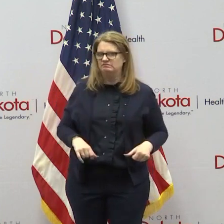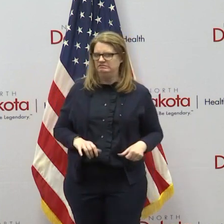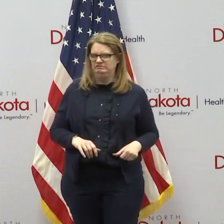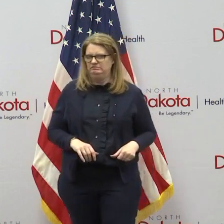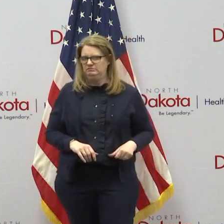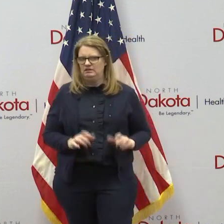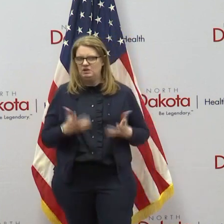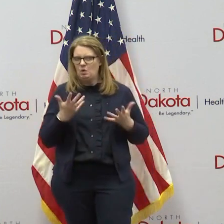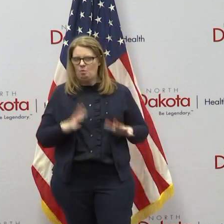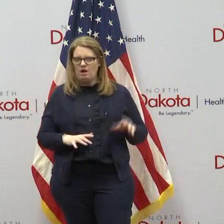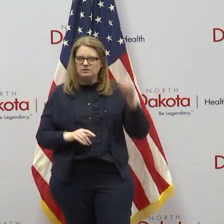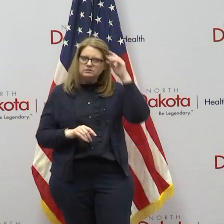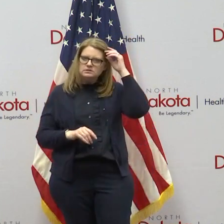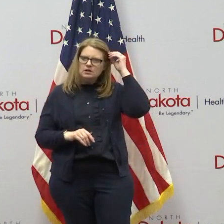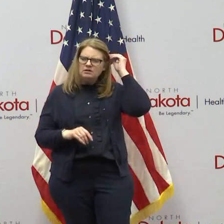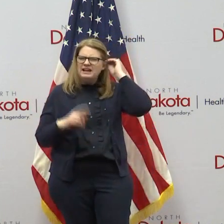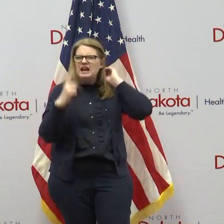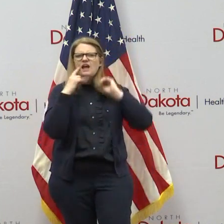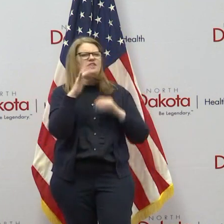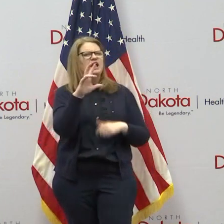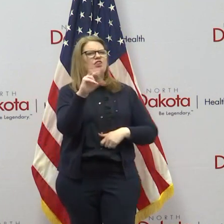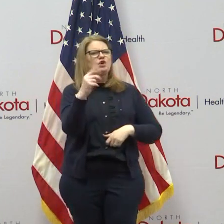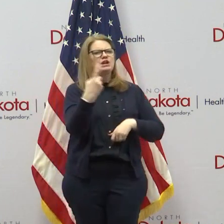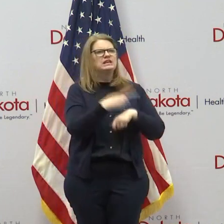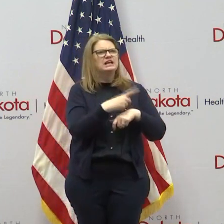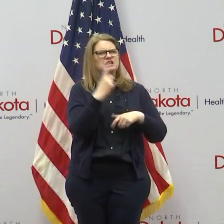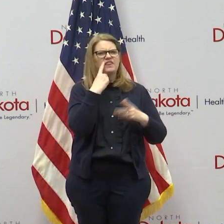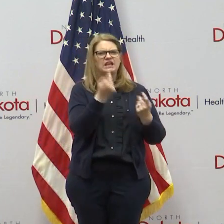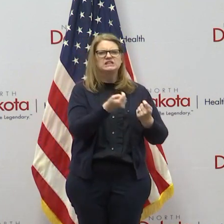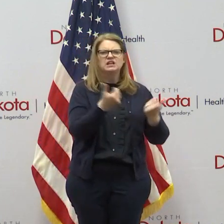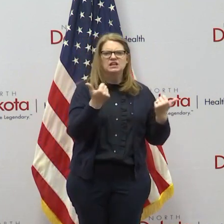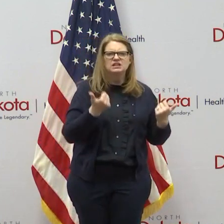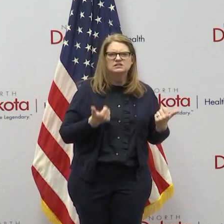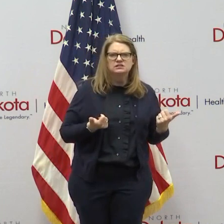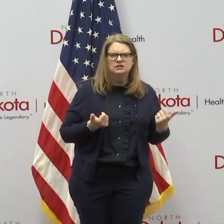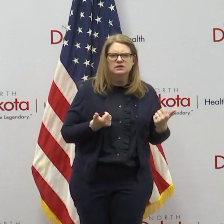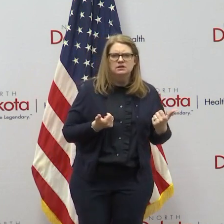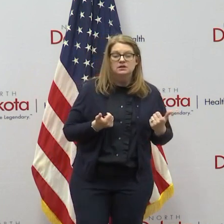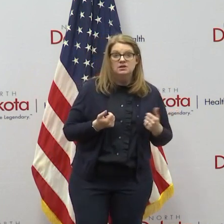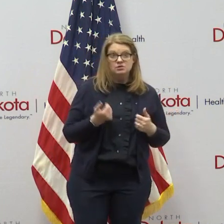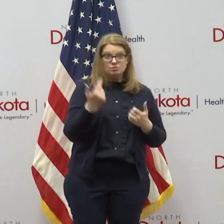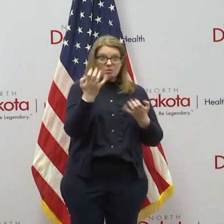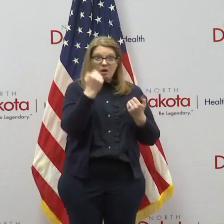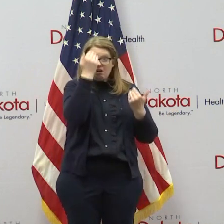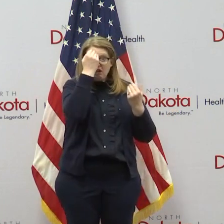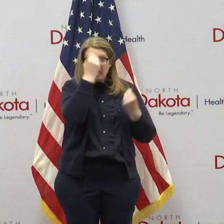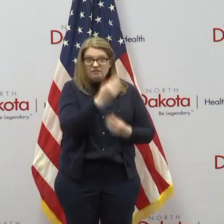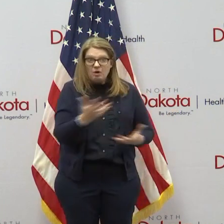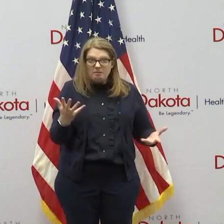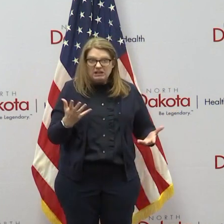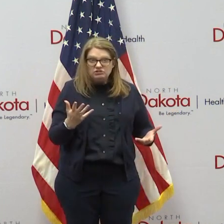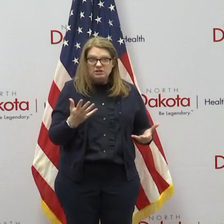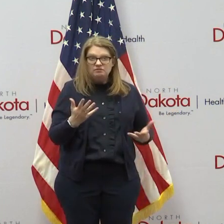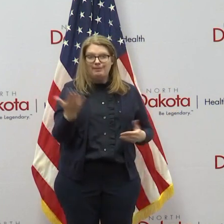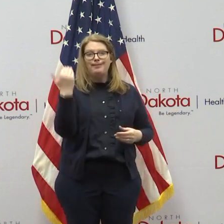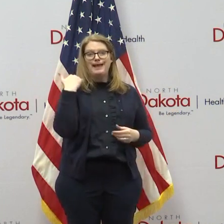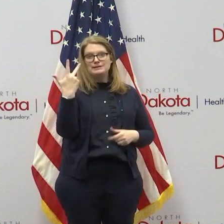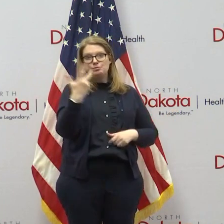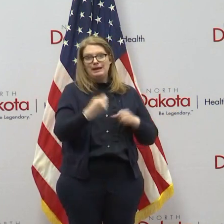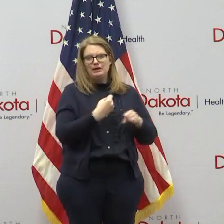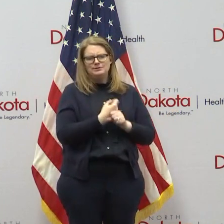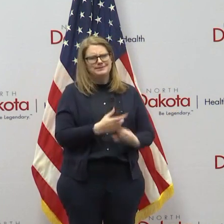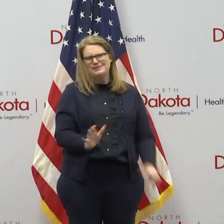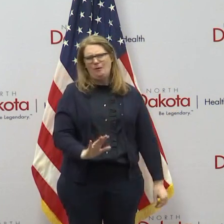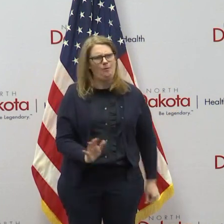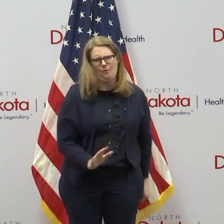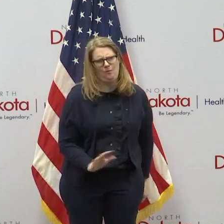also think it automatically deletes after 30 days. We're not trying to build files of where people have been their whole lives. What we're interested in is where you've been in the last 14 days. So I think